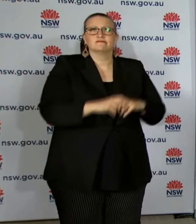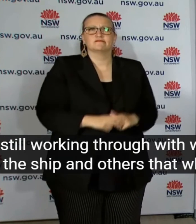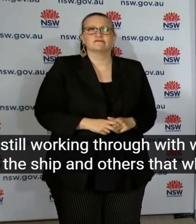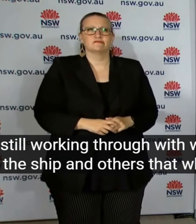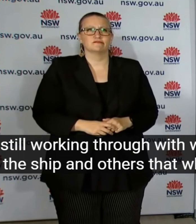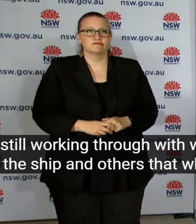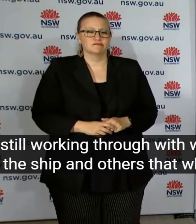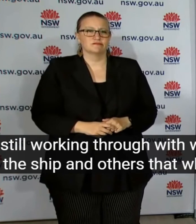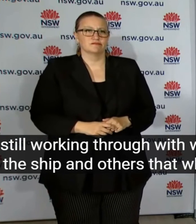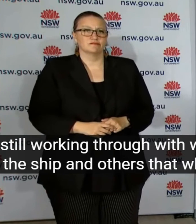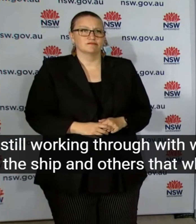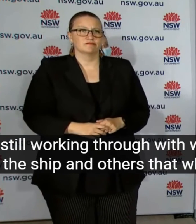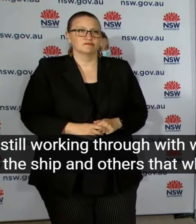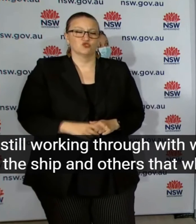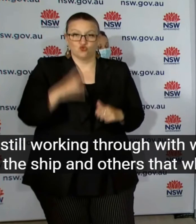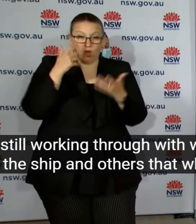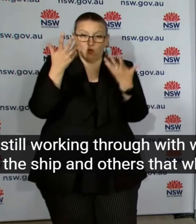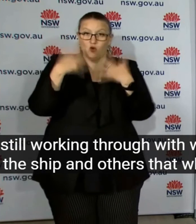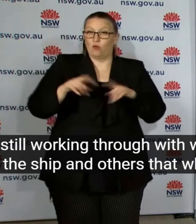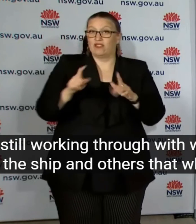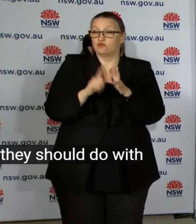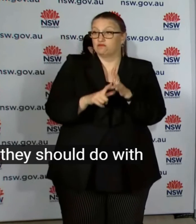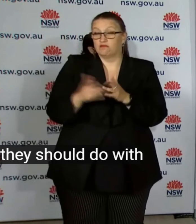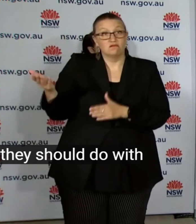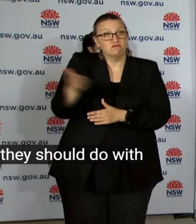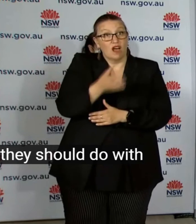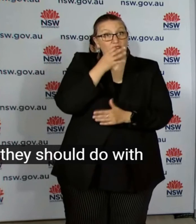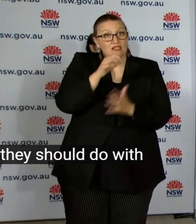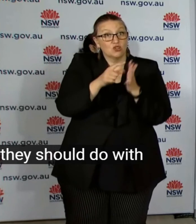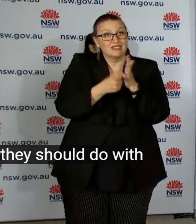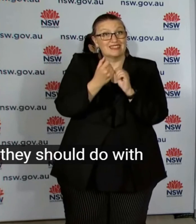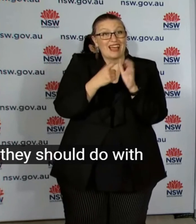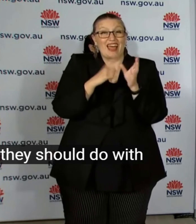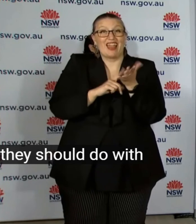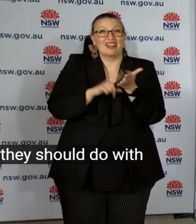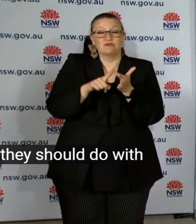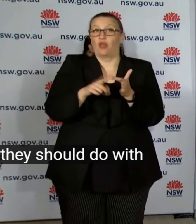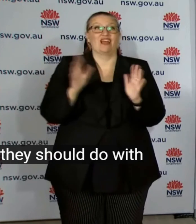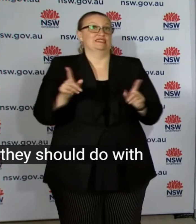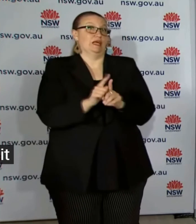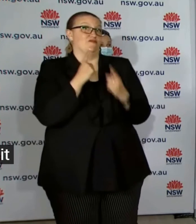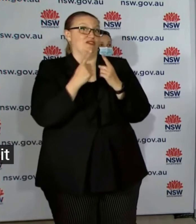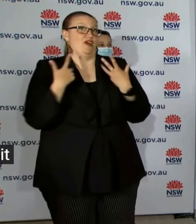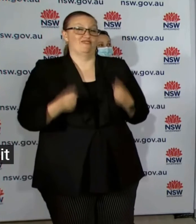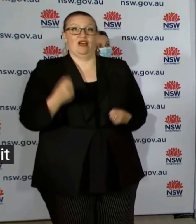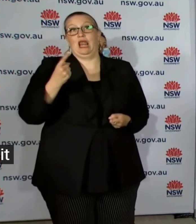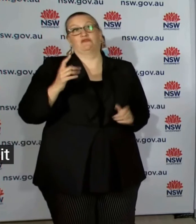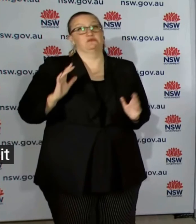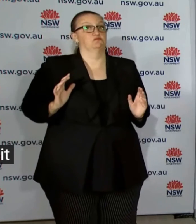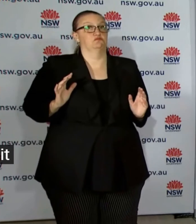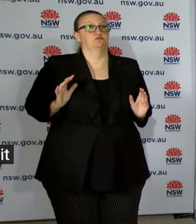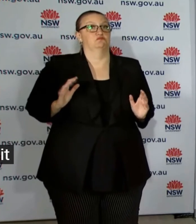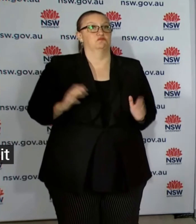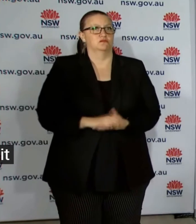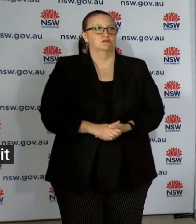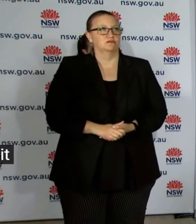and others that what they should do about that. But do you have any? That's it. Sorry. Can I ask you about